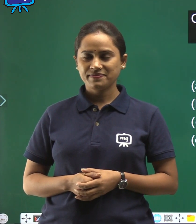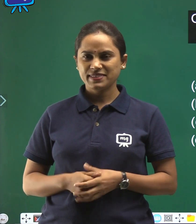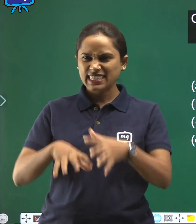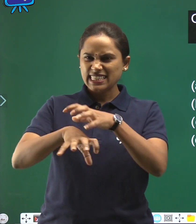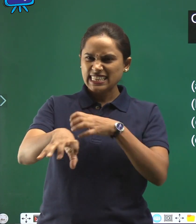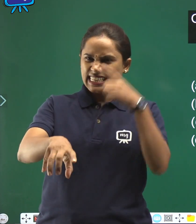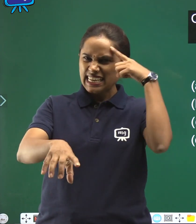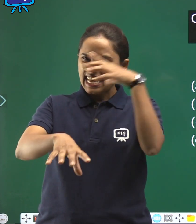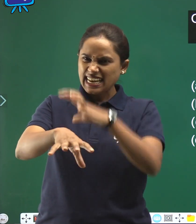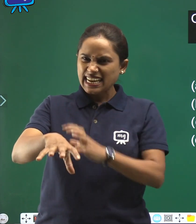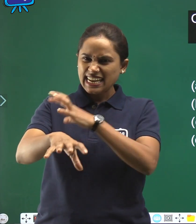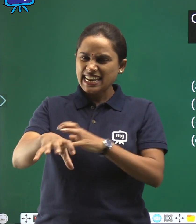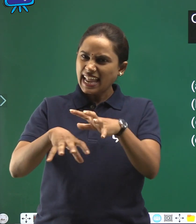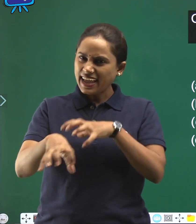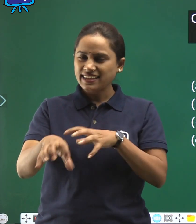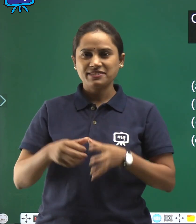tigers